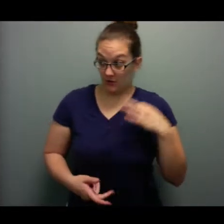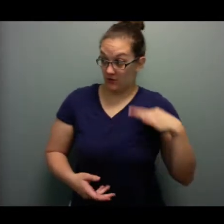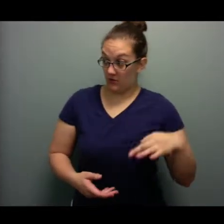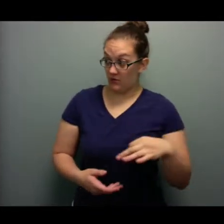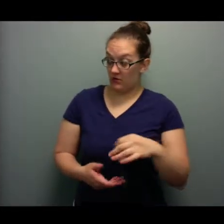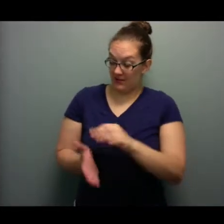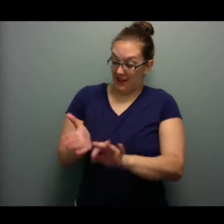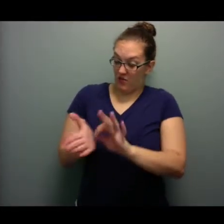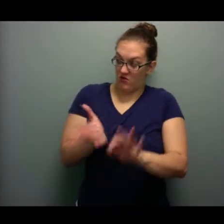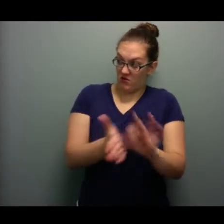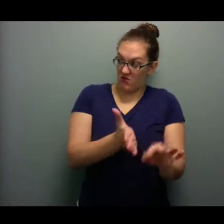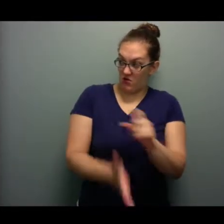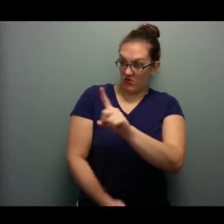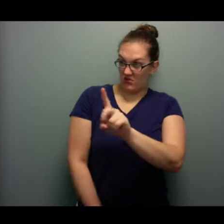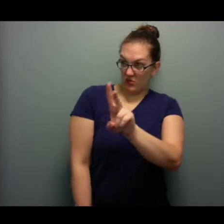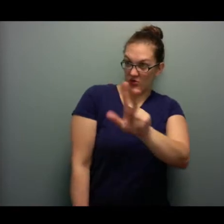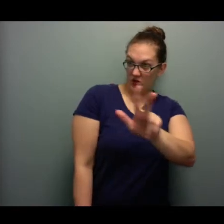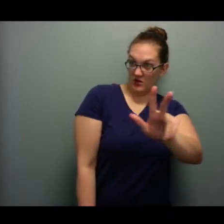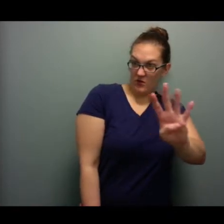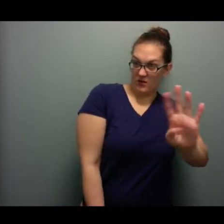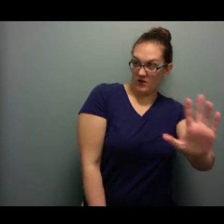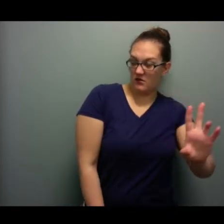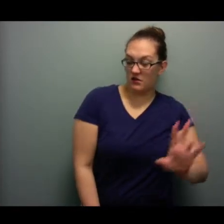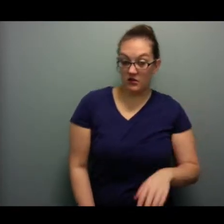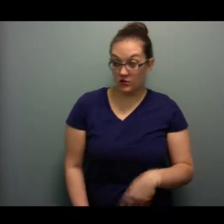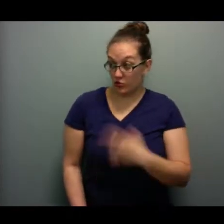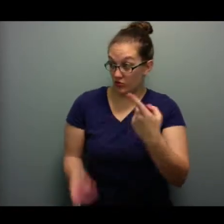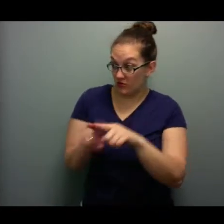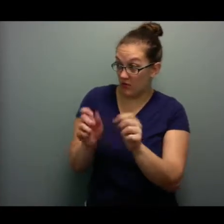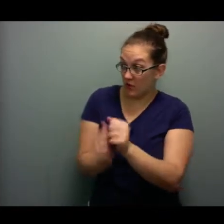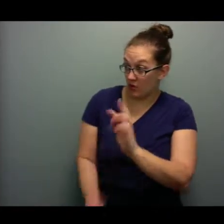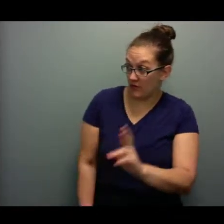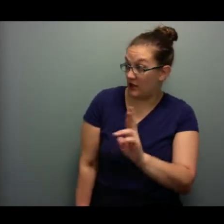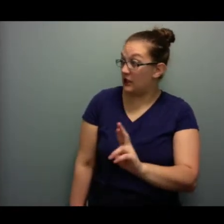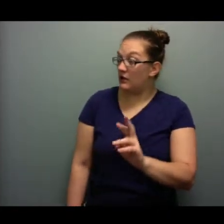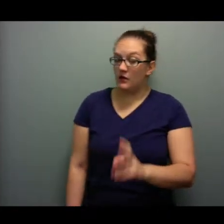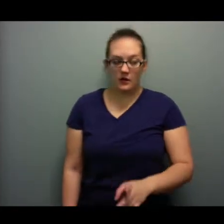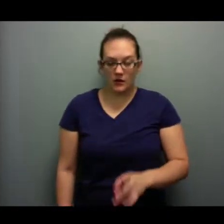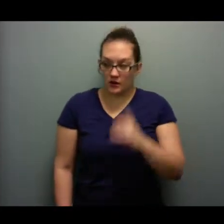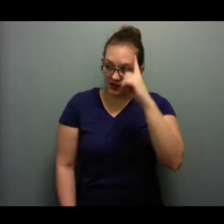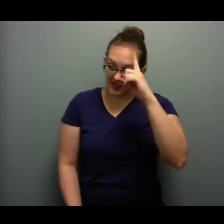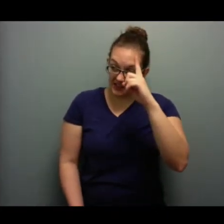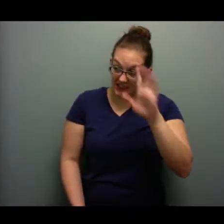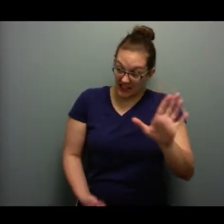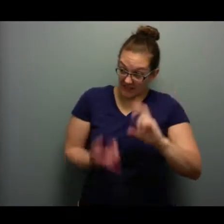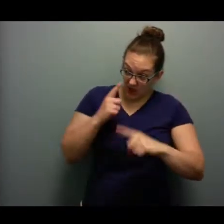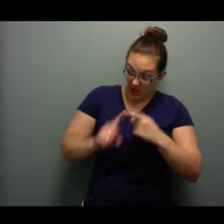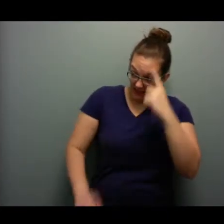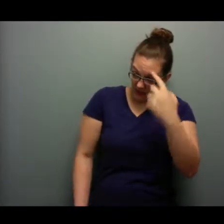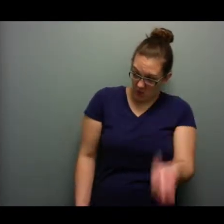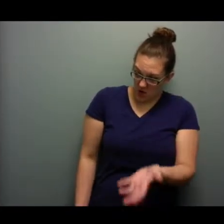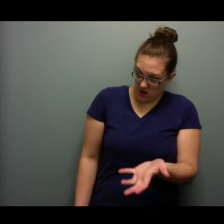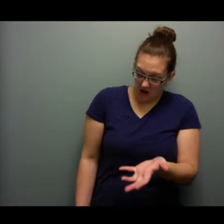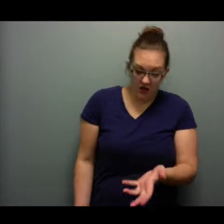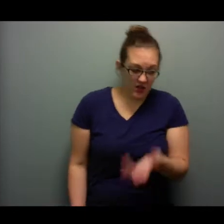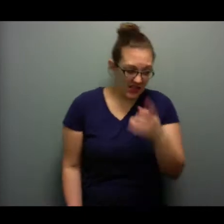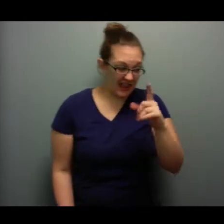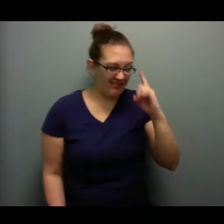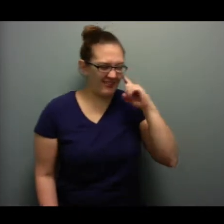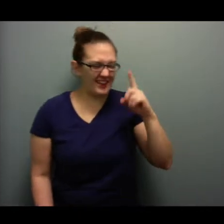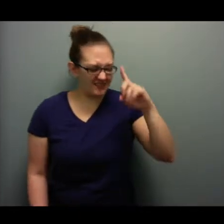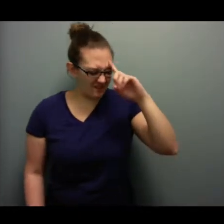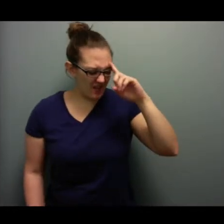So then you agreed with Robbie? Yeah. And so what was his friend thinking? I think his friend was